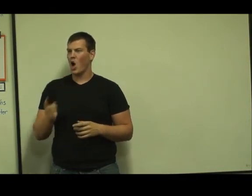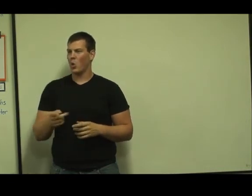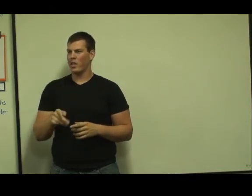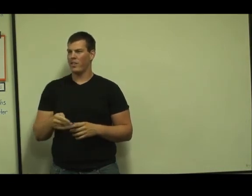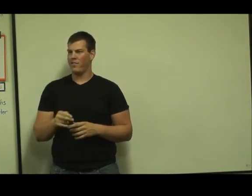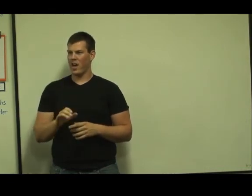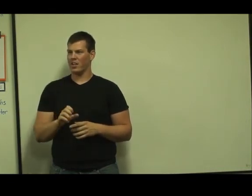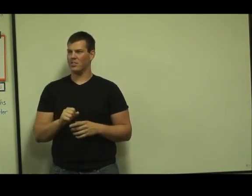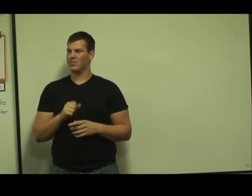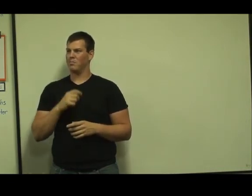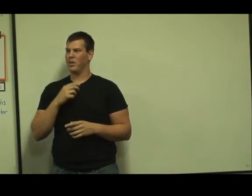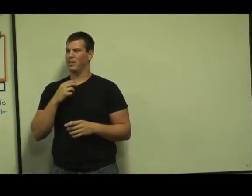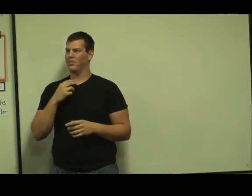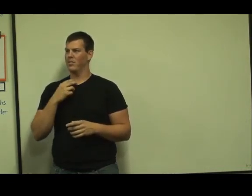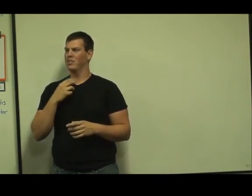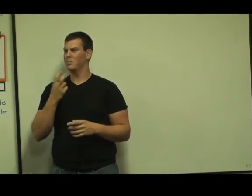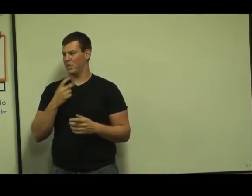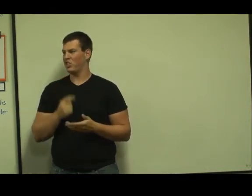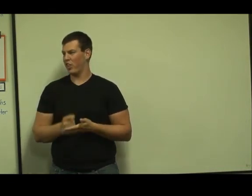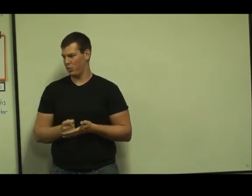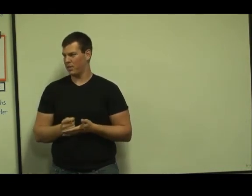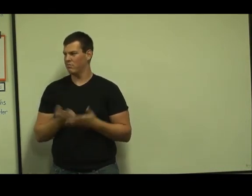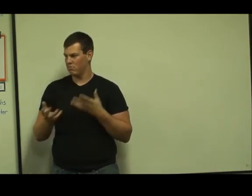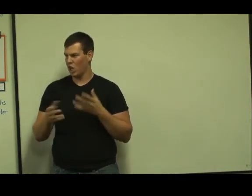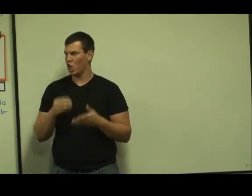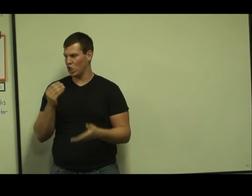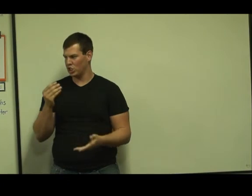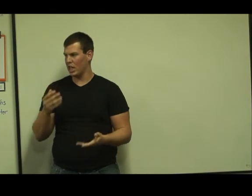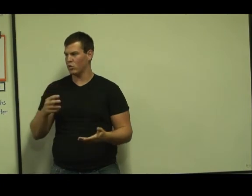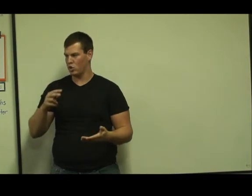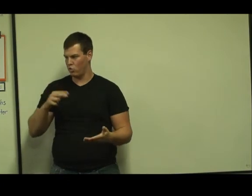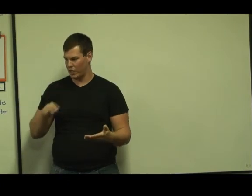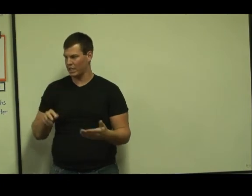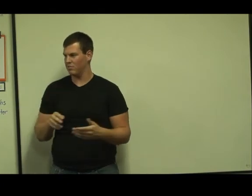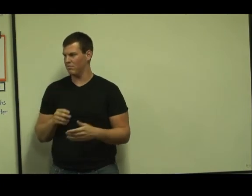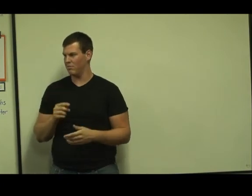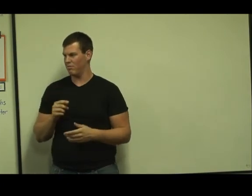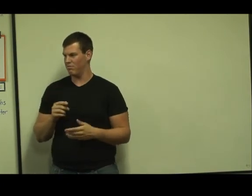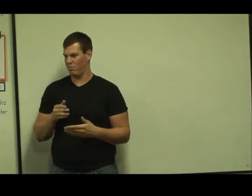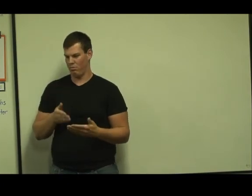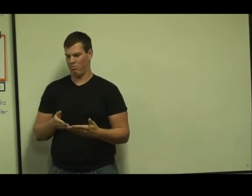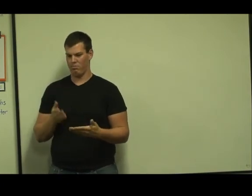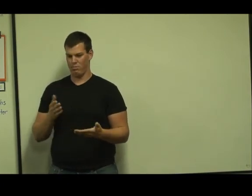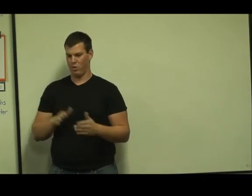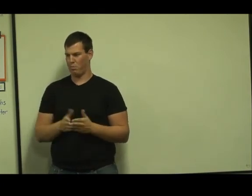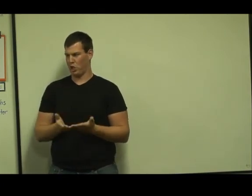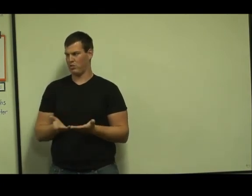Not only body, but be therapy and learn how to read the book.